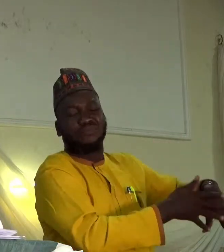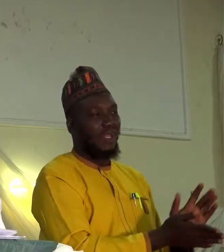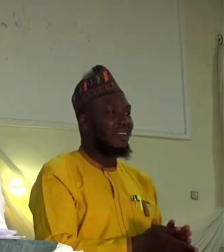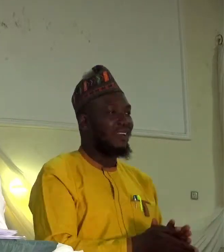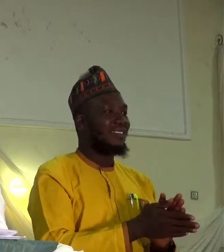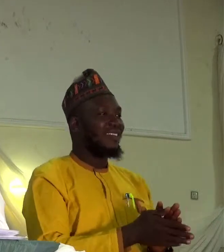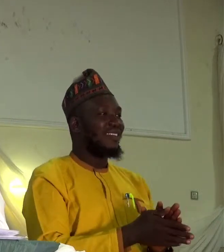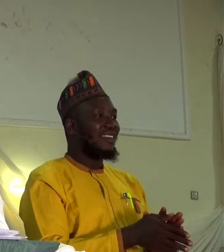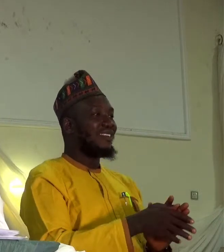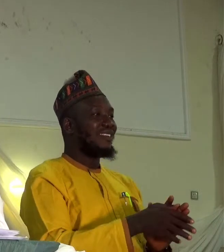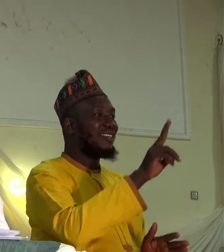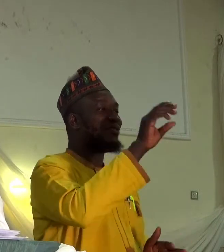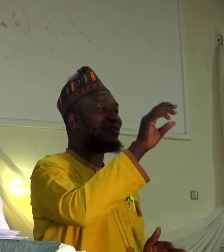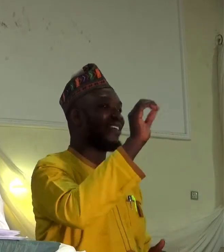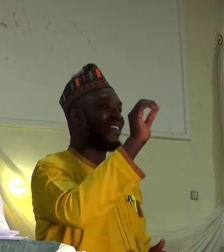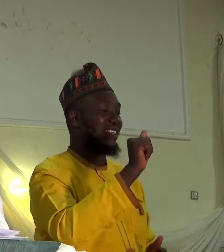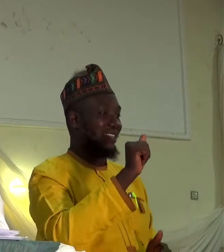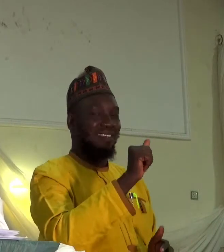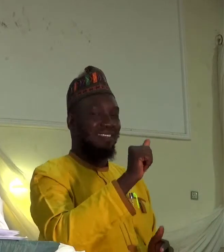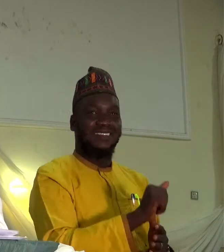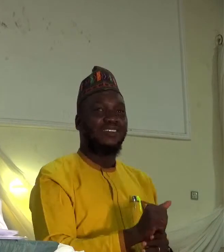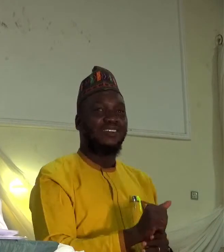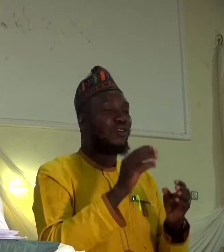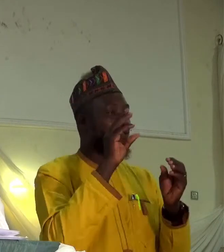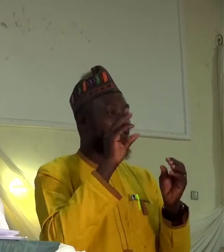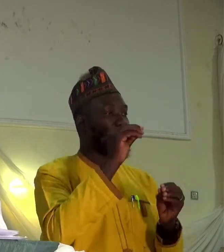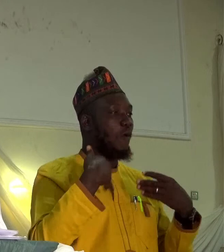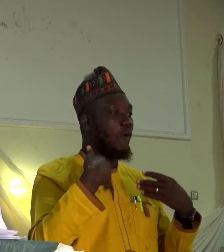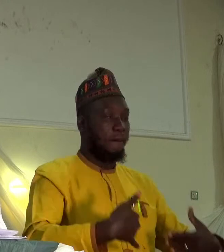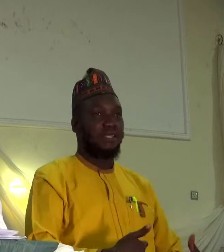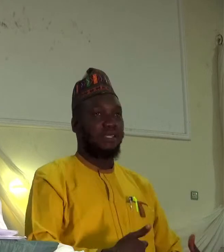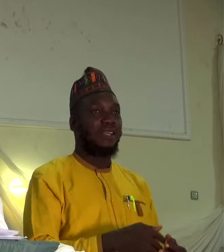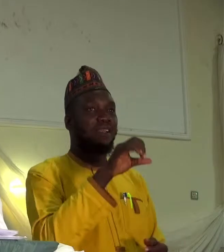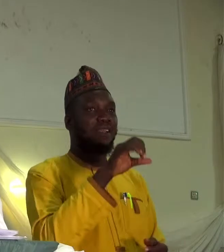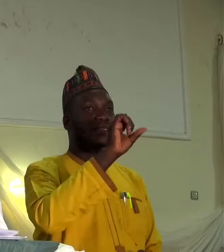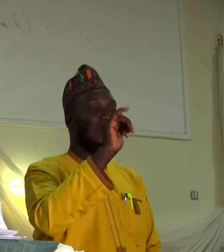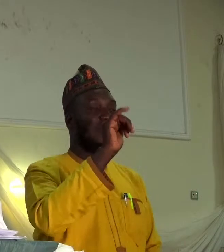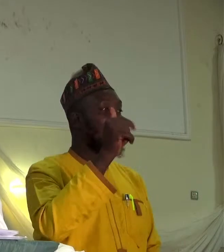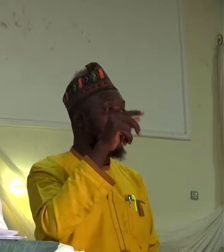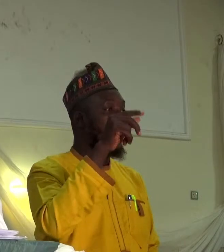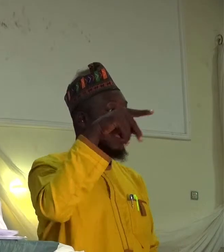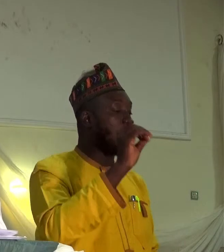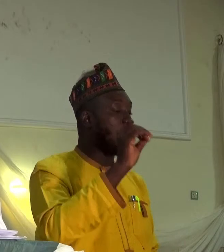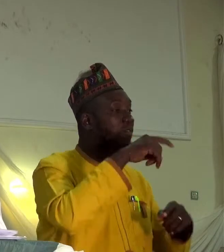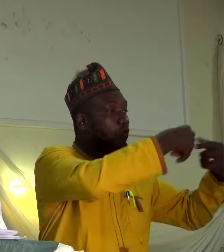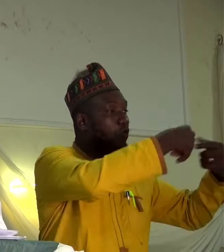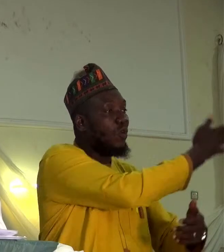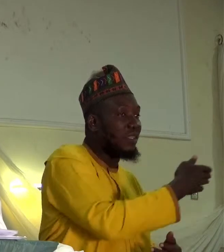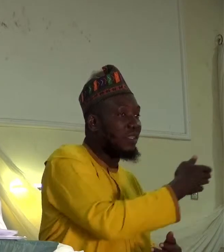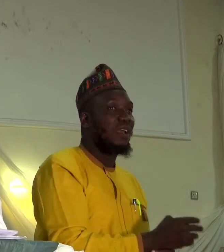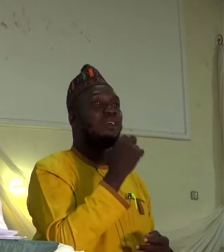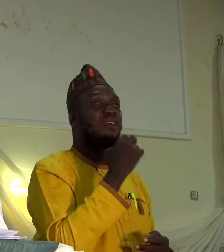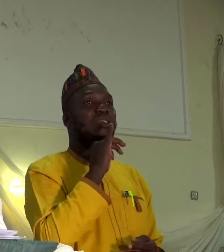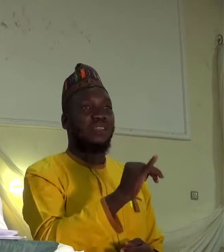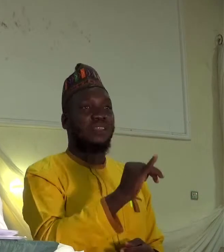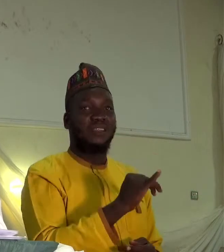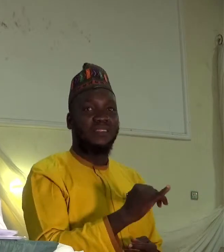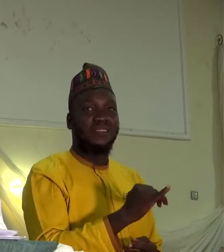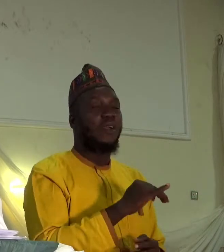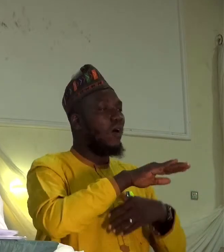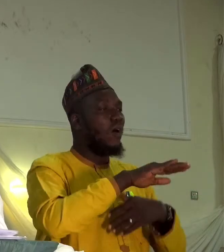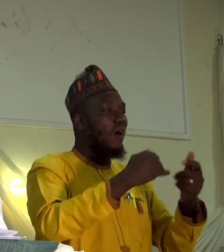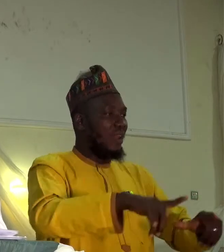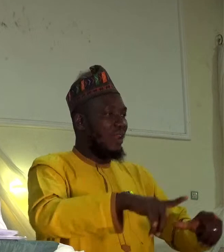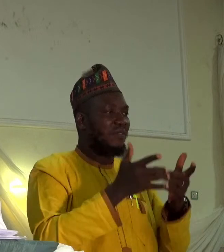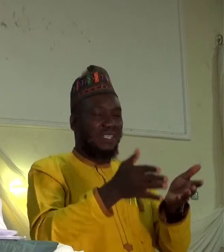Emirates experience. Nobody would doubt it. So, in fact, Singapore. Even so, if you go to Singapore with all sense of humility, I have been